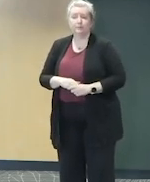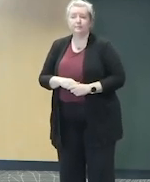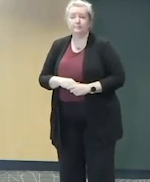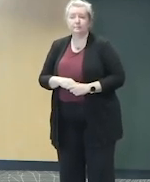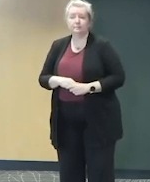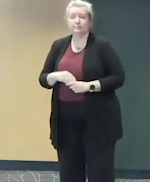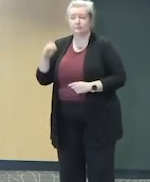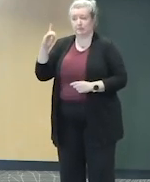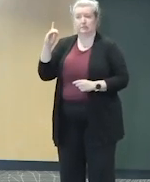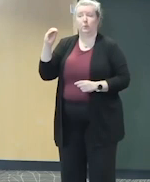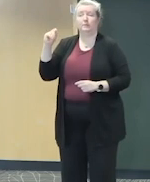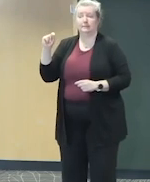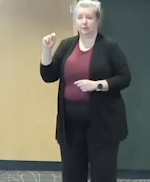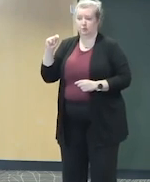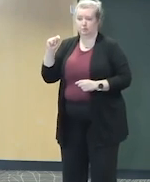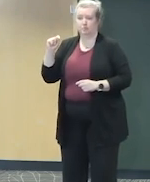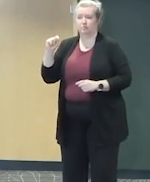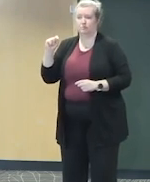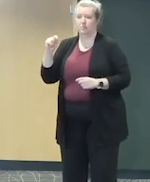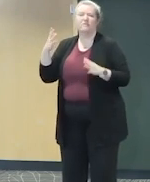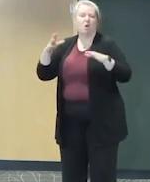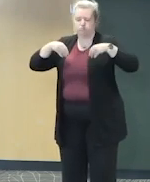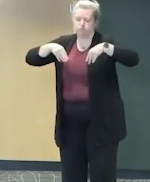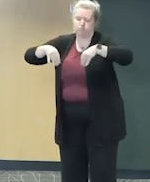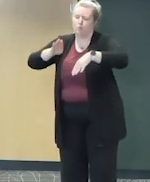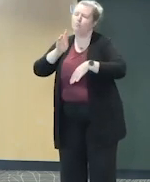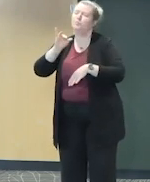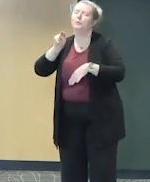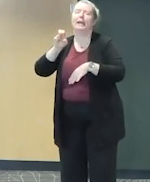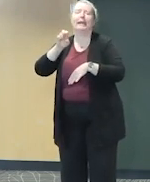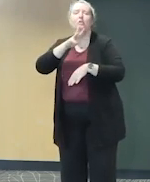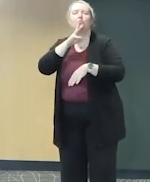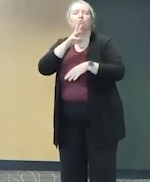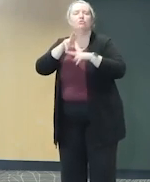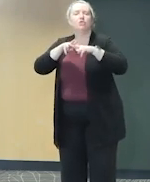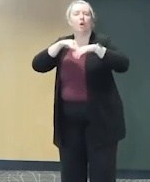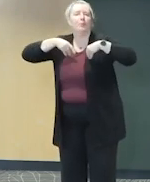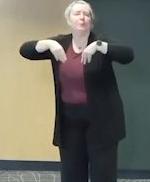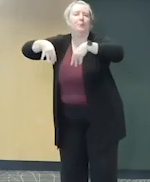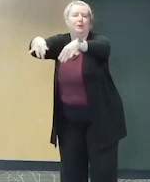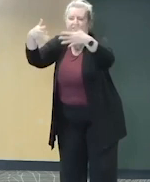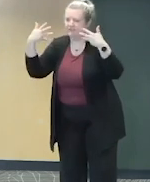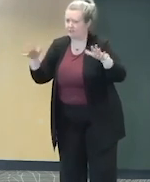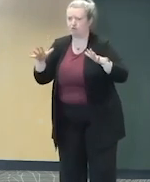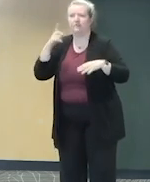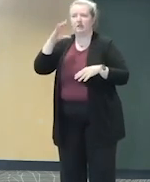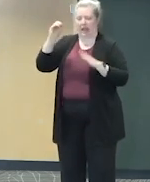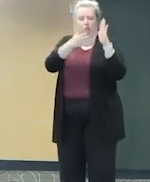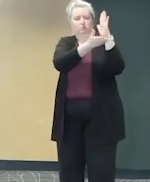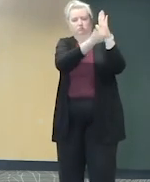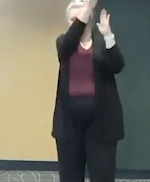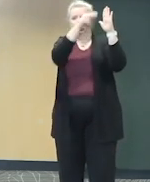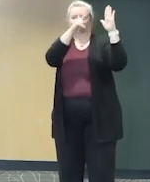interstate highways in Hunterdon County and in all of the state and interstate highways in counties north of Interstate 78.